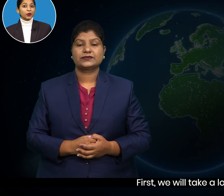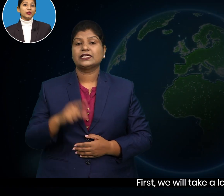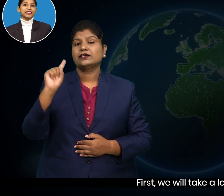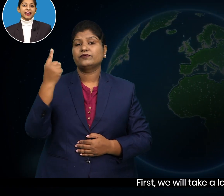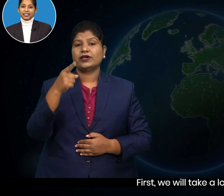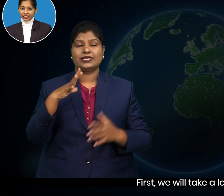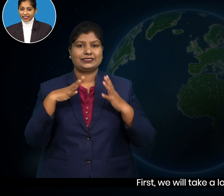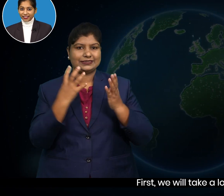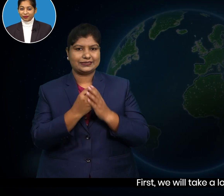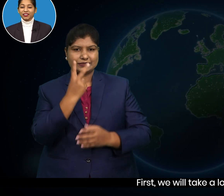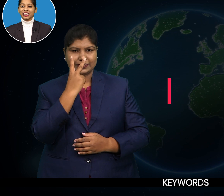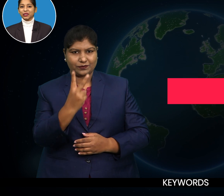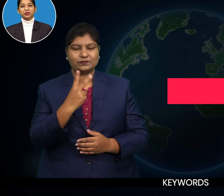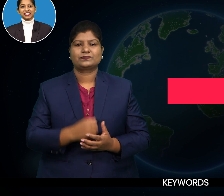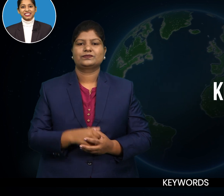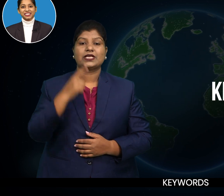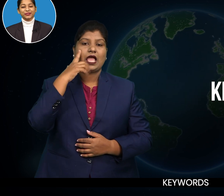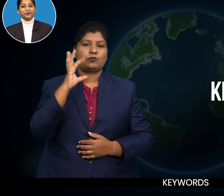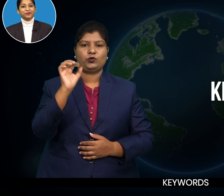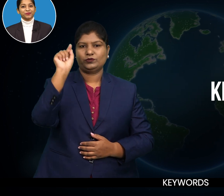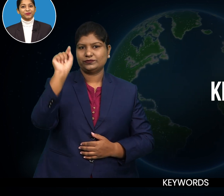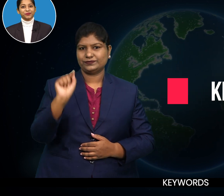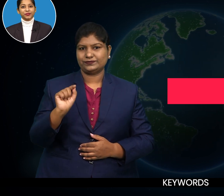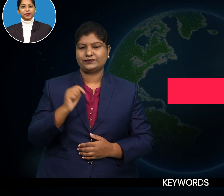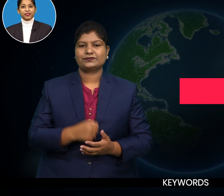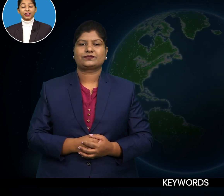First, we will take a look. Keywords.